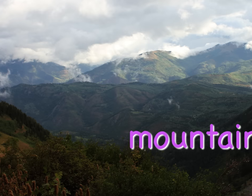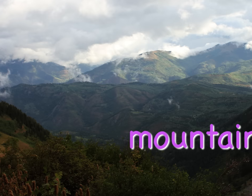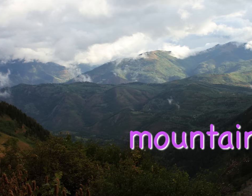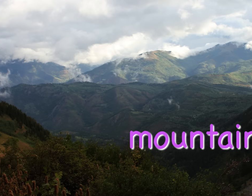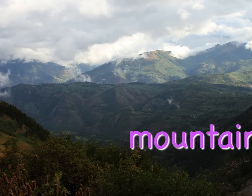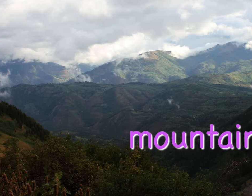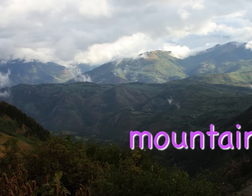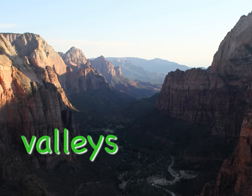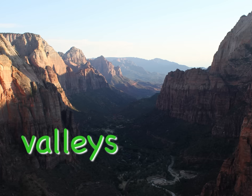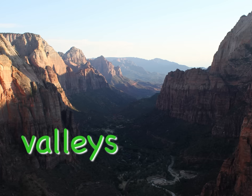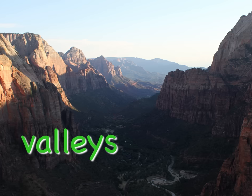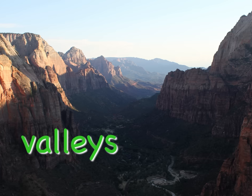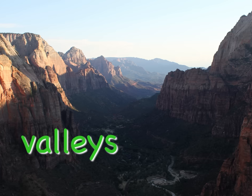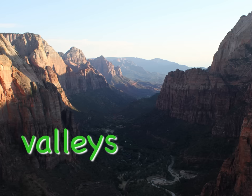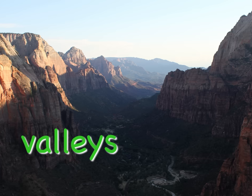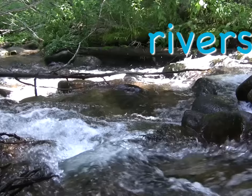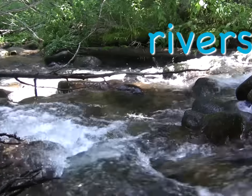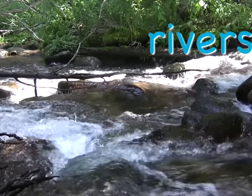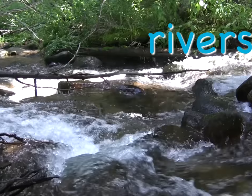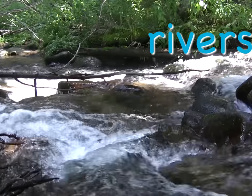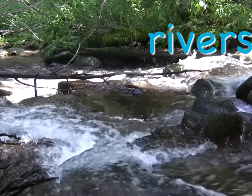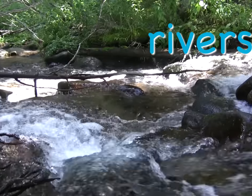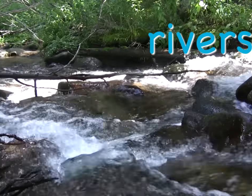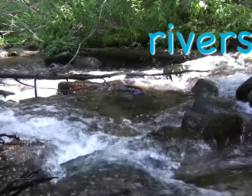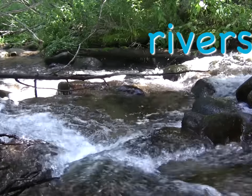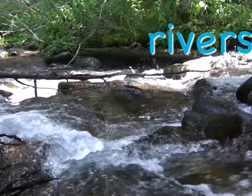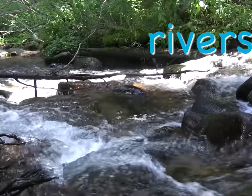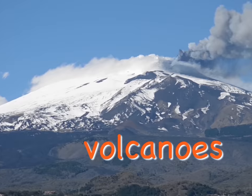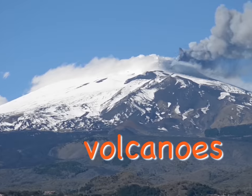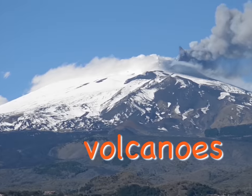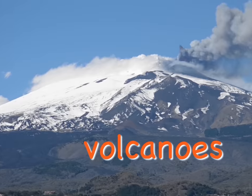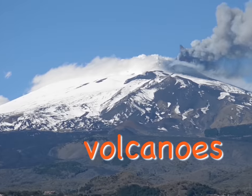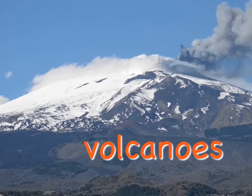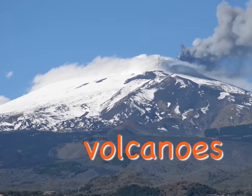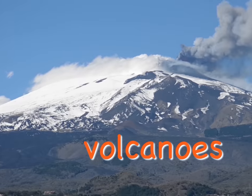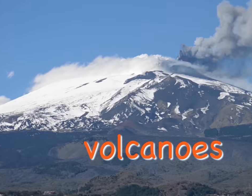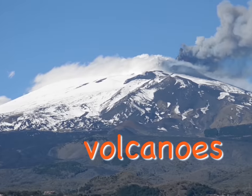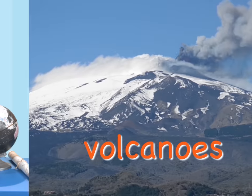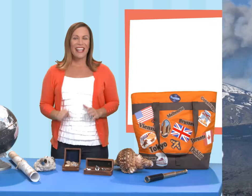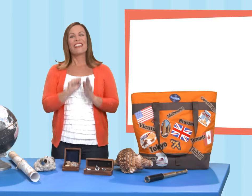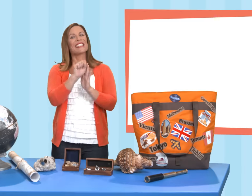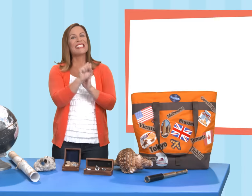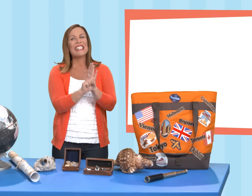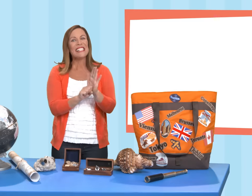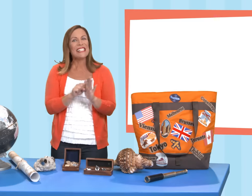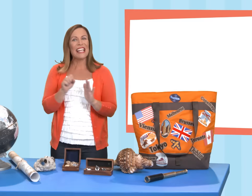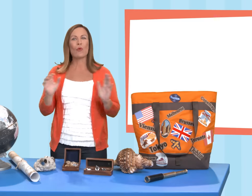mountains and valleys and rivers and volcanoes The seasons and